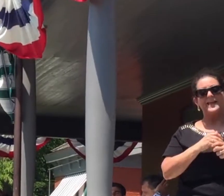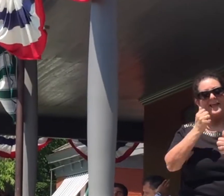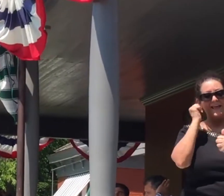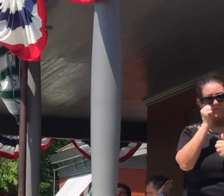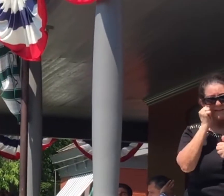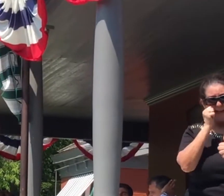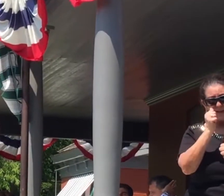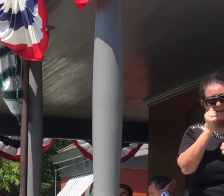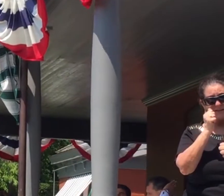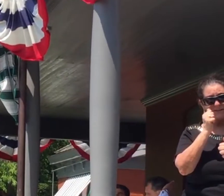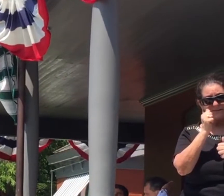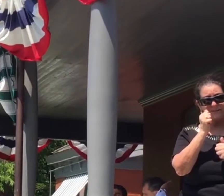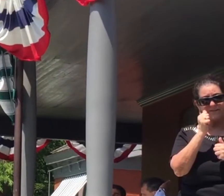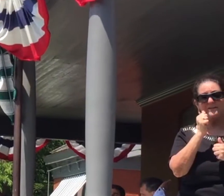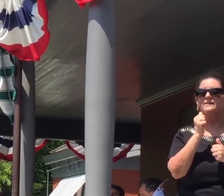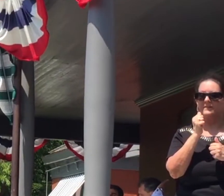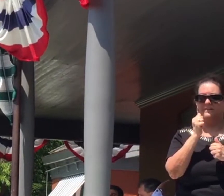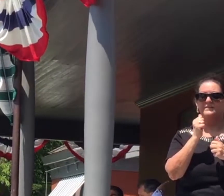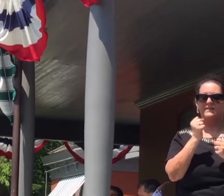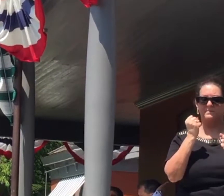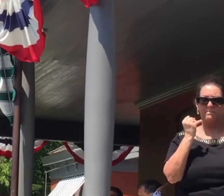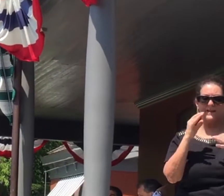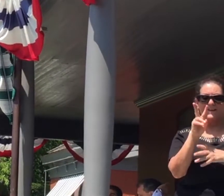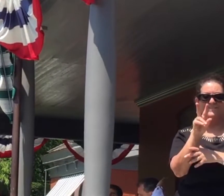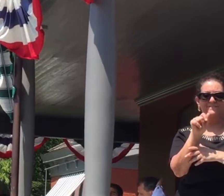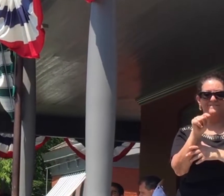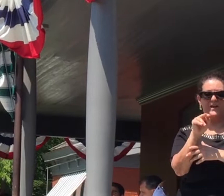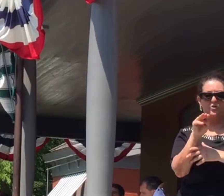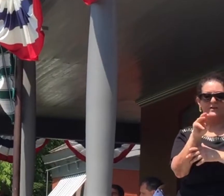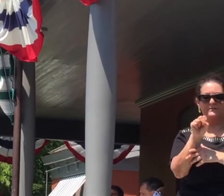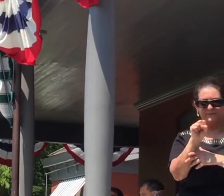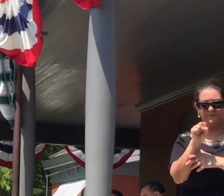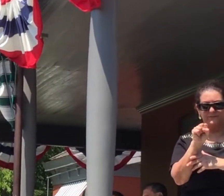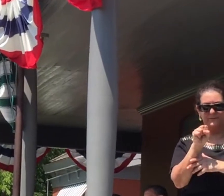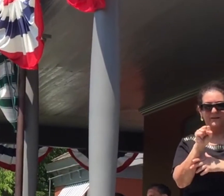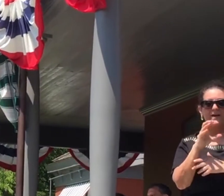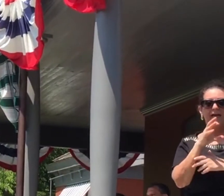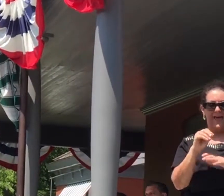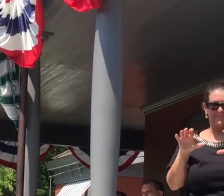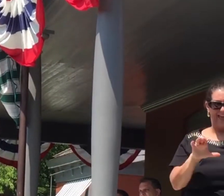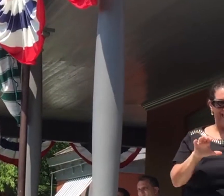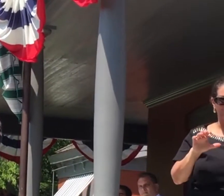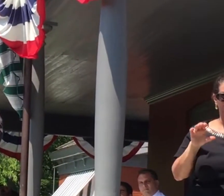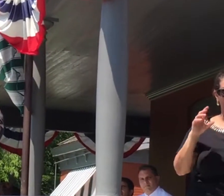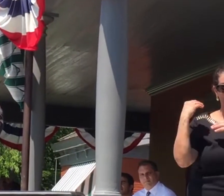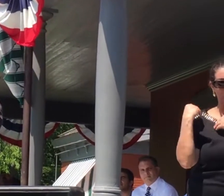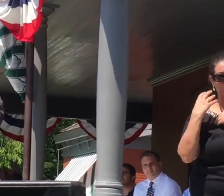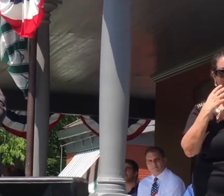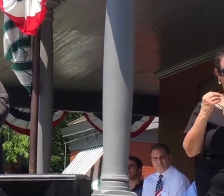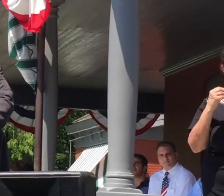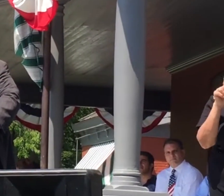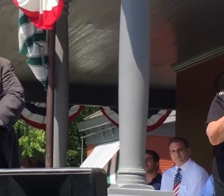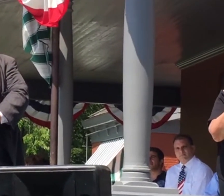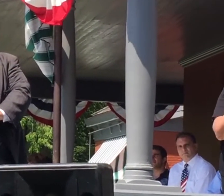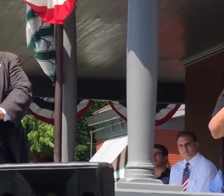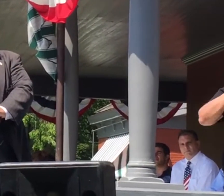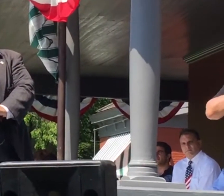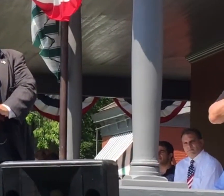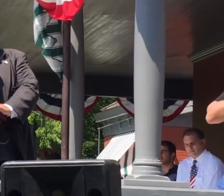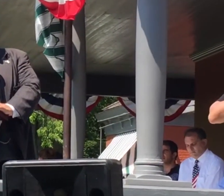Each and every day, there are veterans of our armed forces and active duty members of our armed